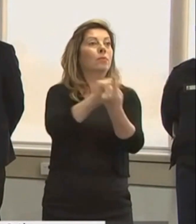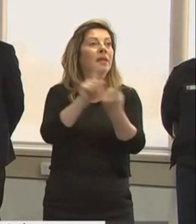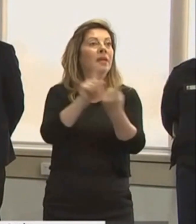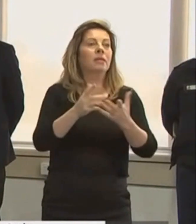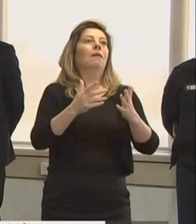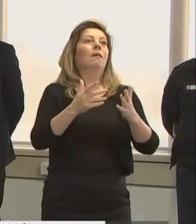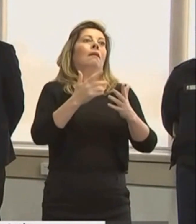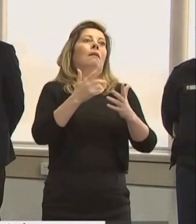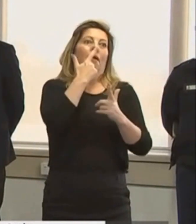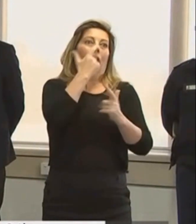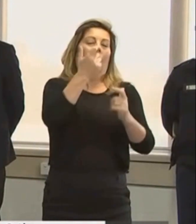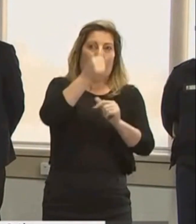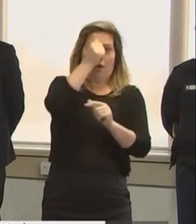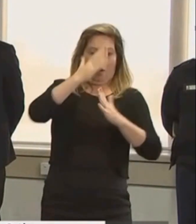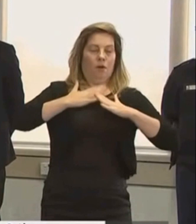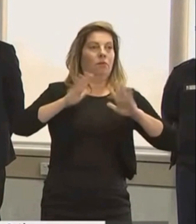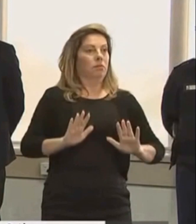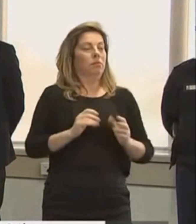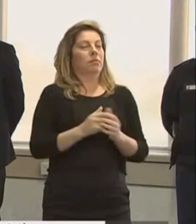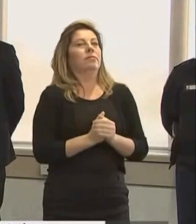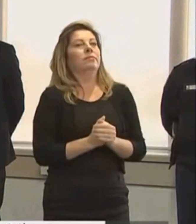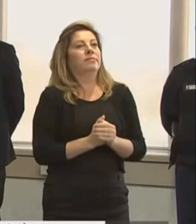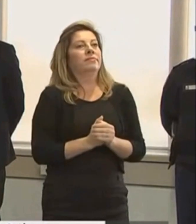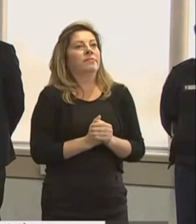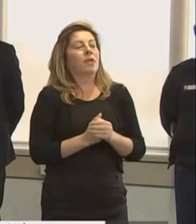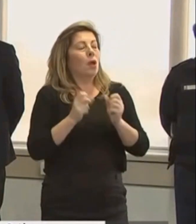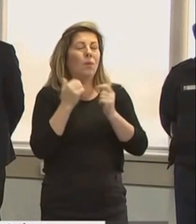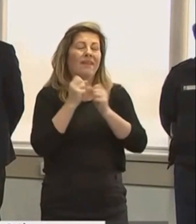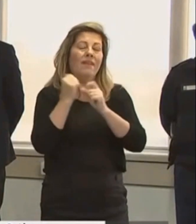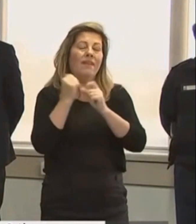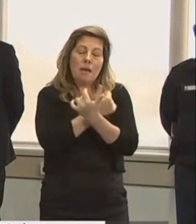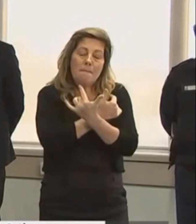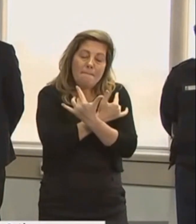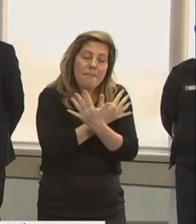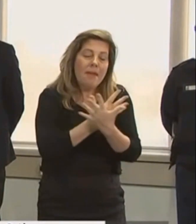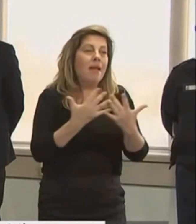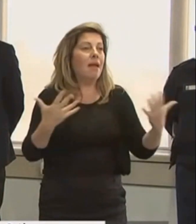saving your family and others in the community. Good news is we've now had